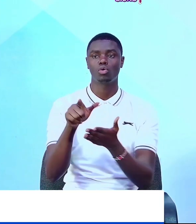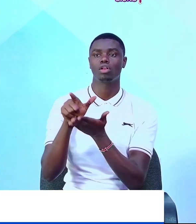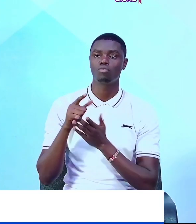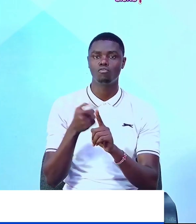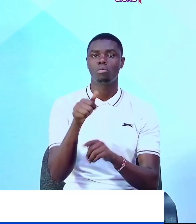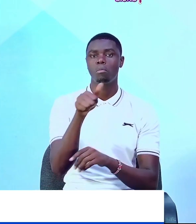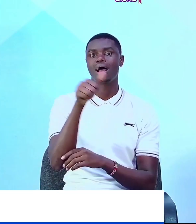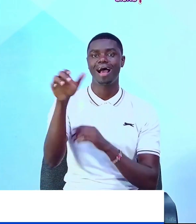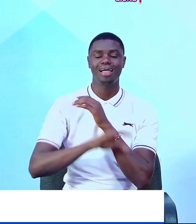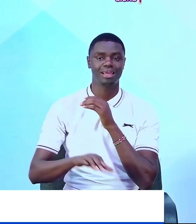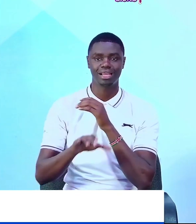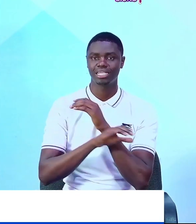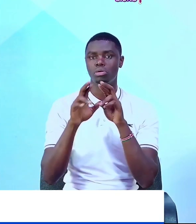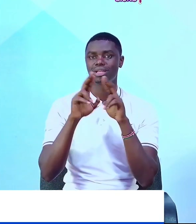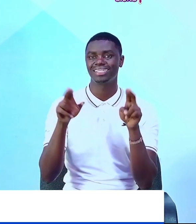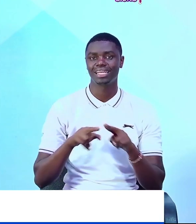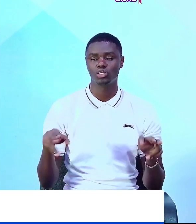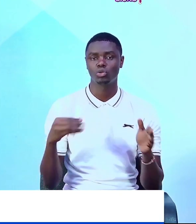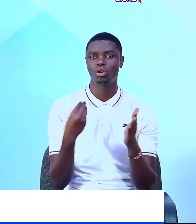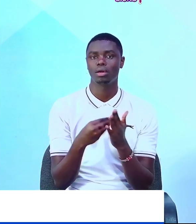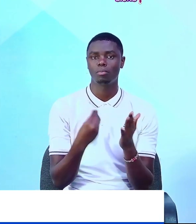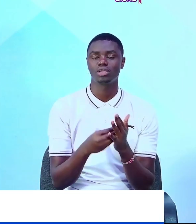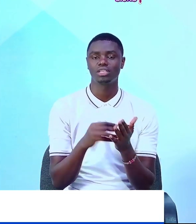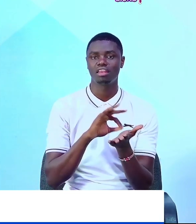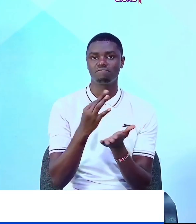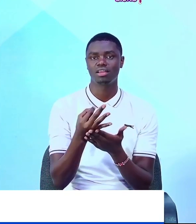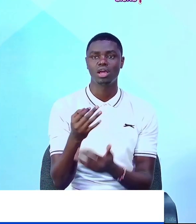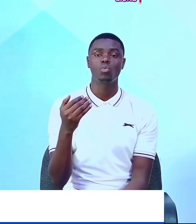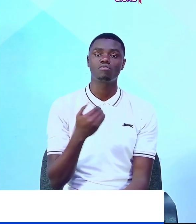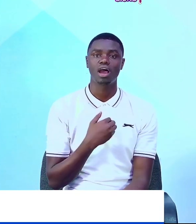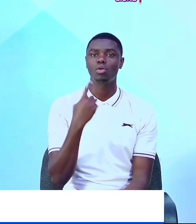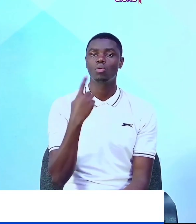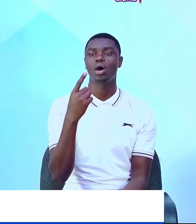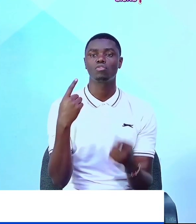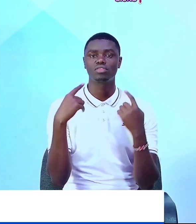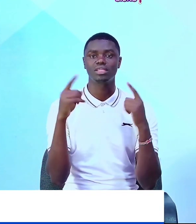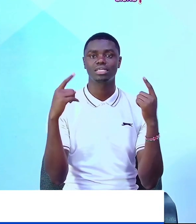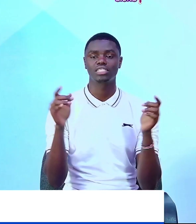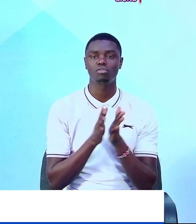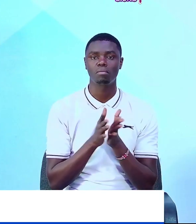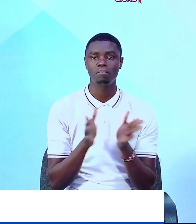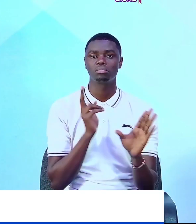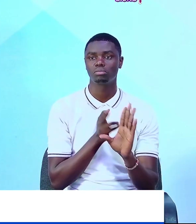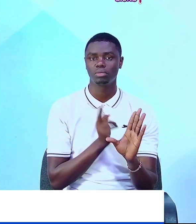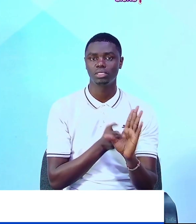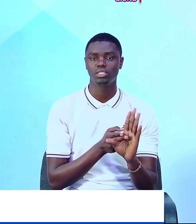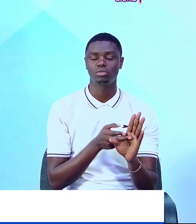or international monetary funds. We've had one of the most successful public participation exercises. We